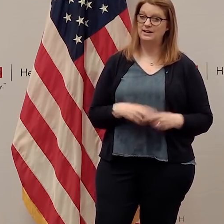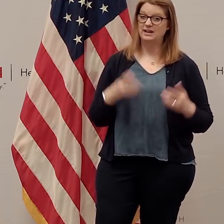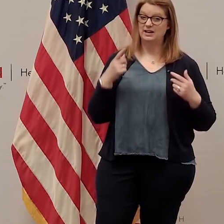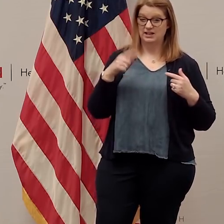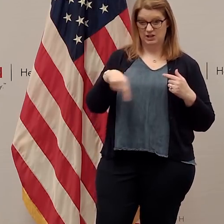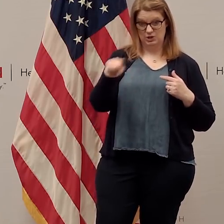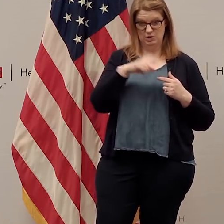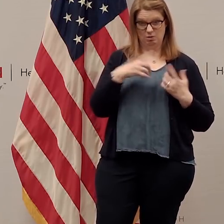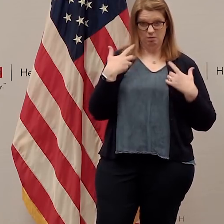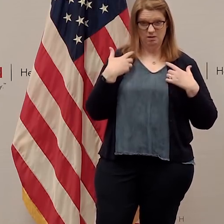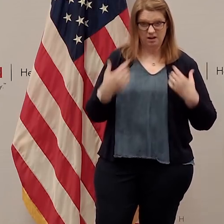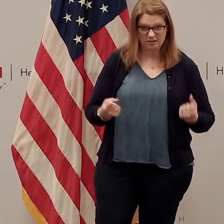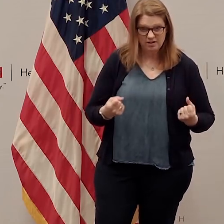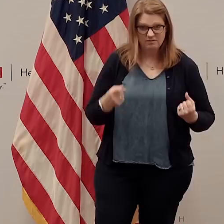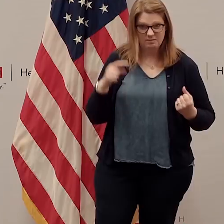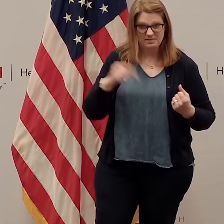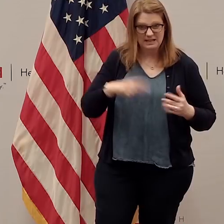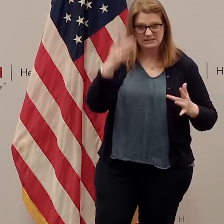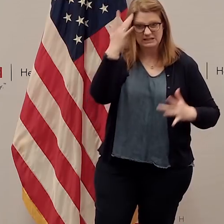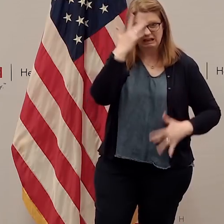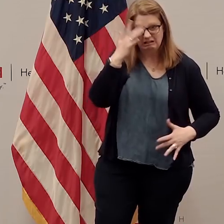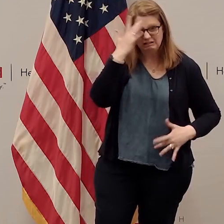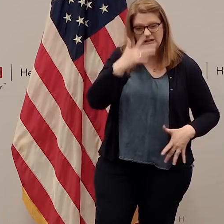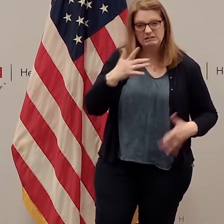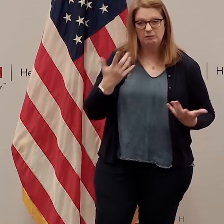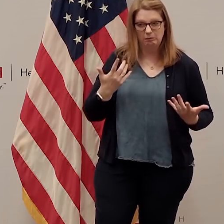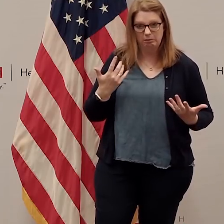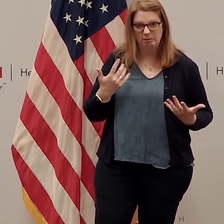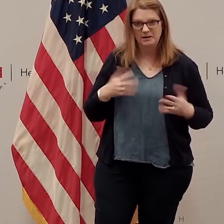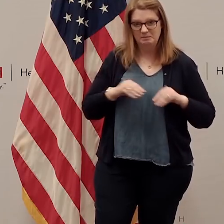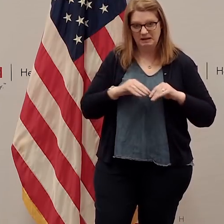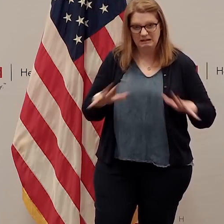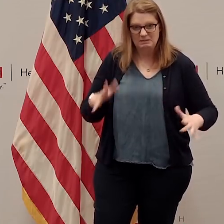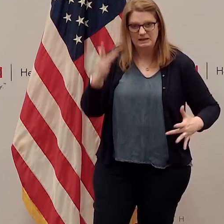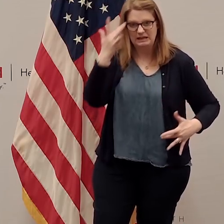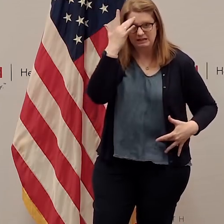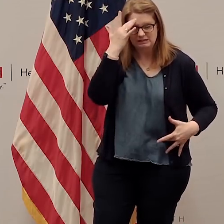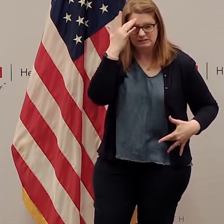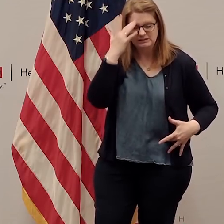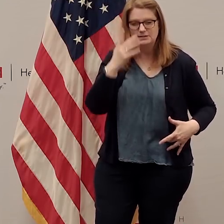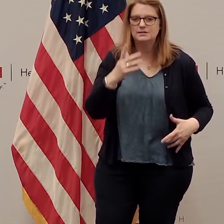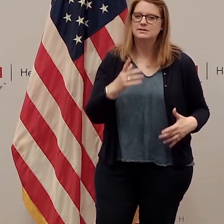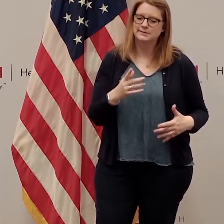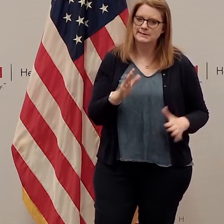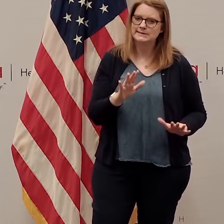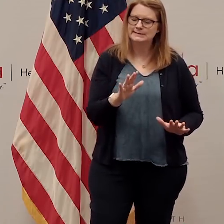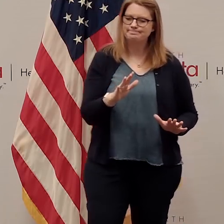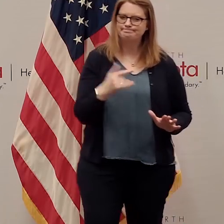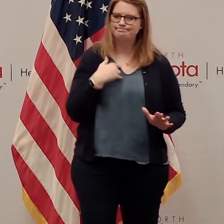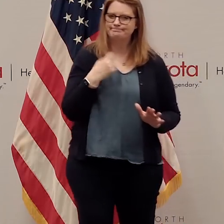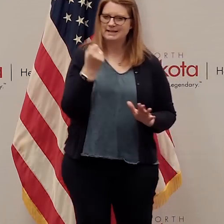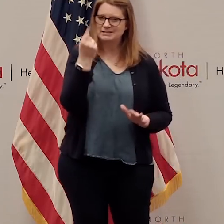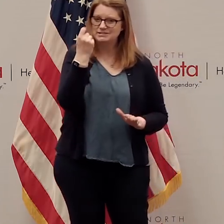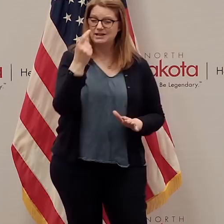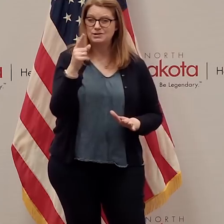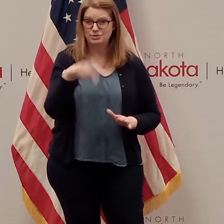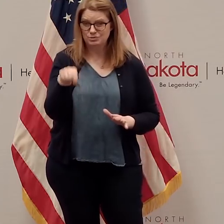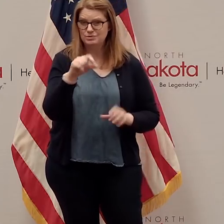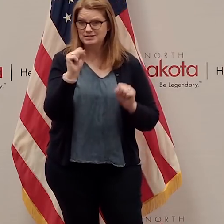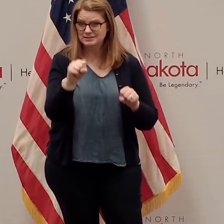from a pandemic illness, but I also know that you have a unique opportunity to maybe save someone's